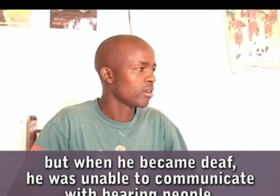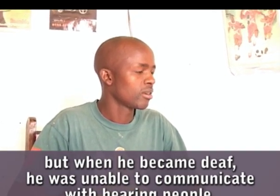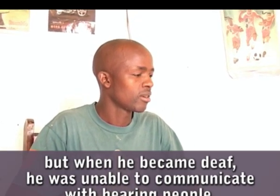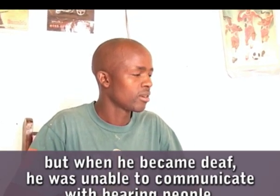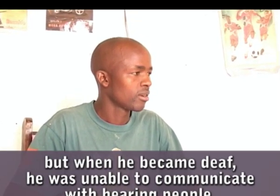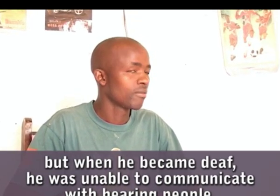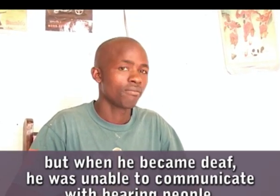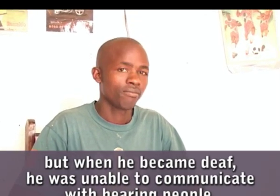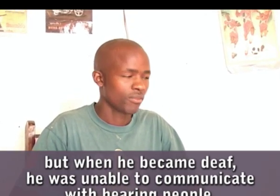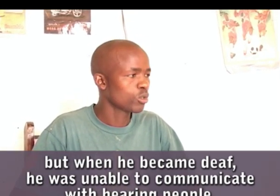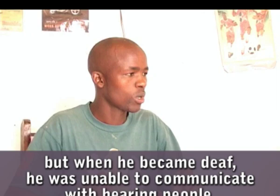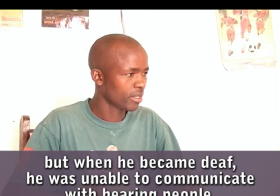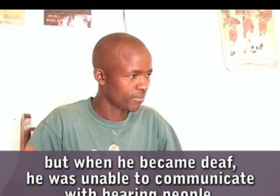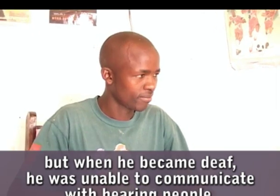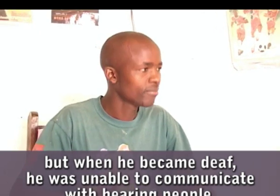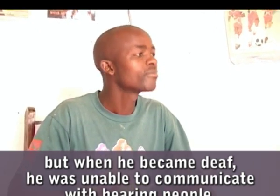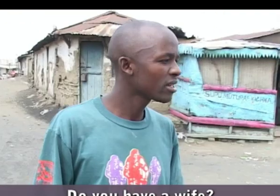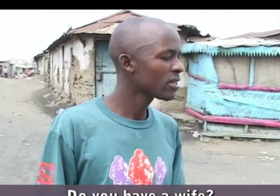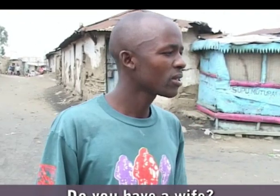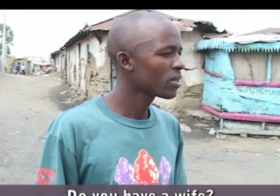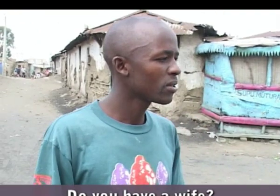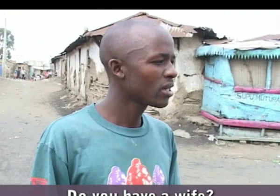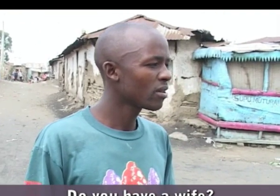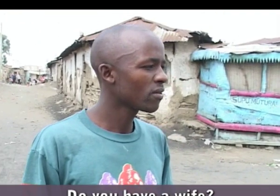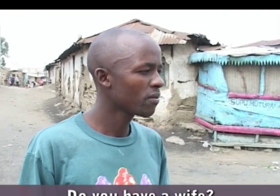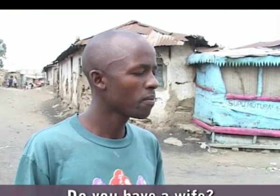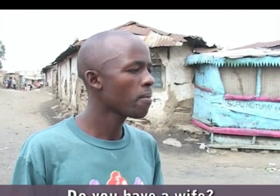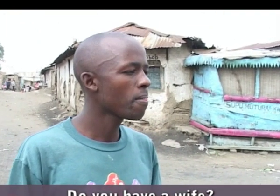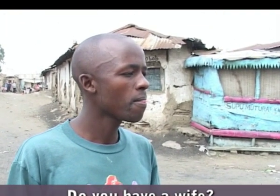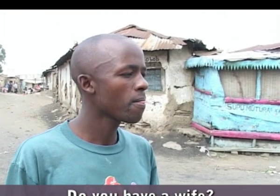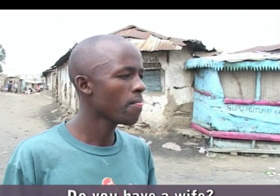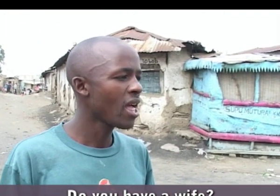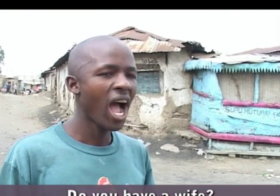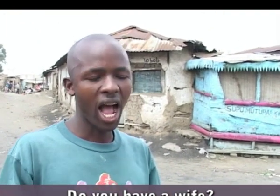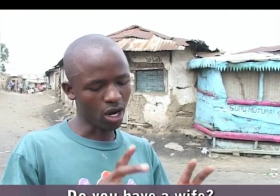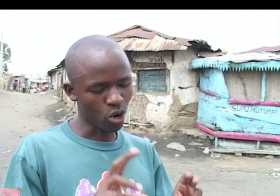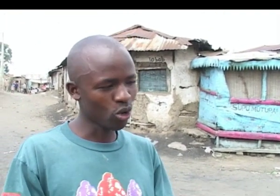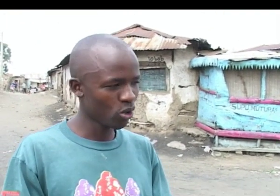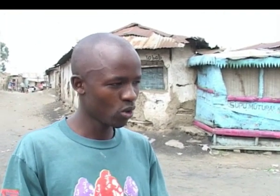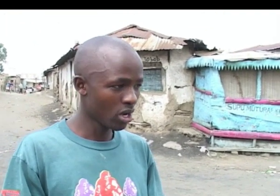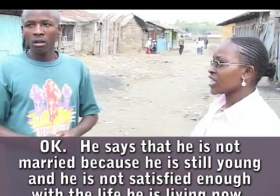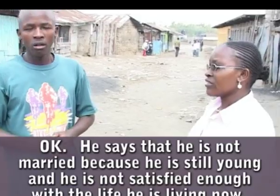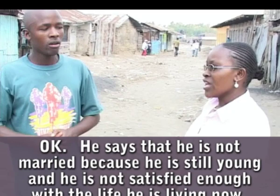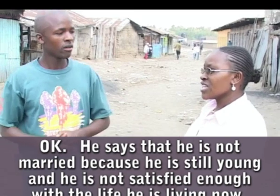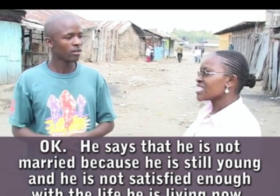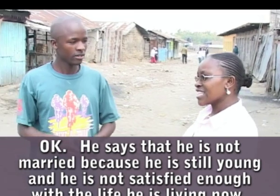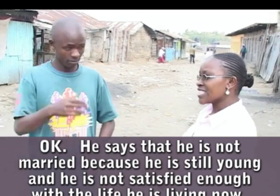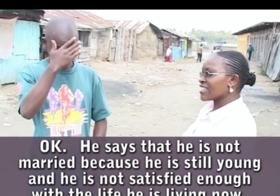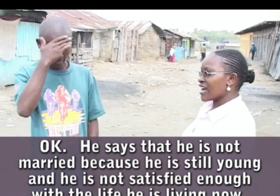communicate with hearing people. Do you have a wife? Okay, he says that